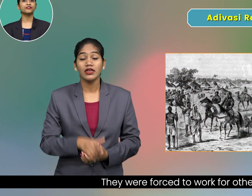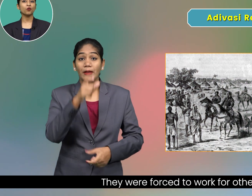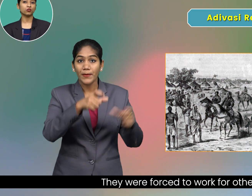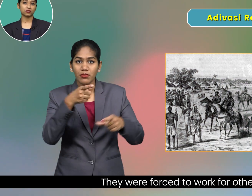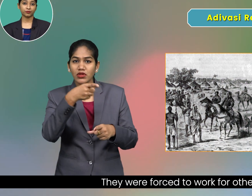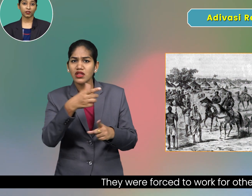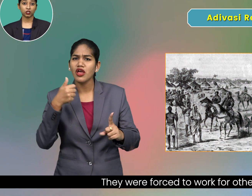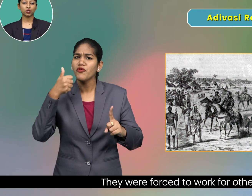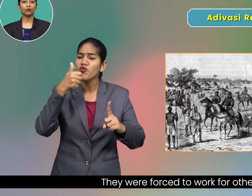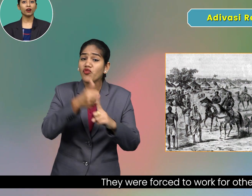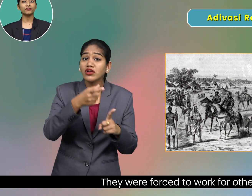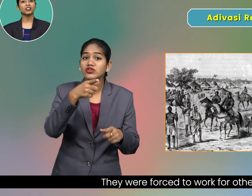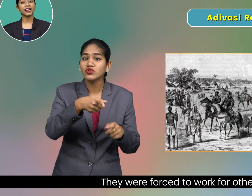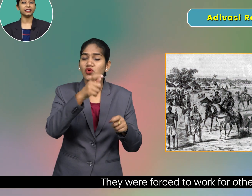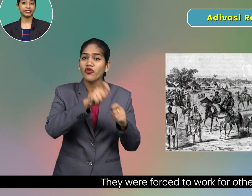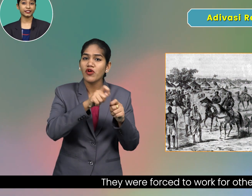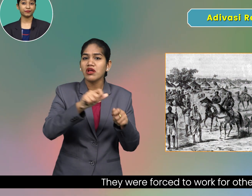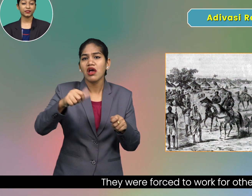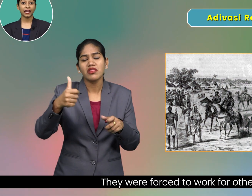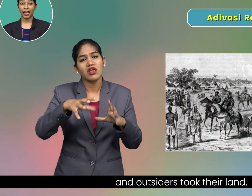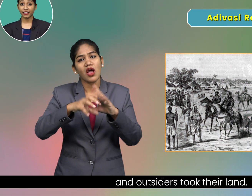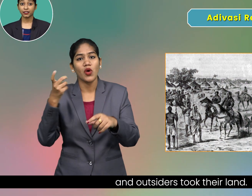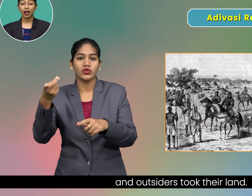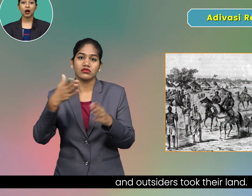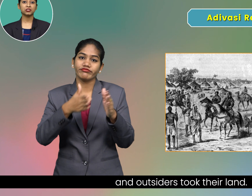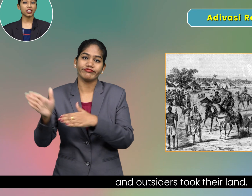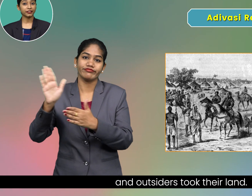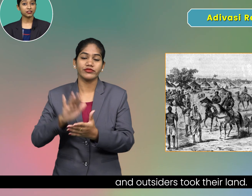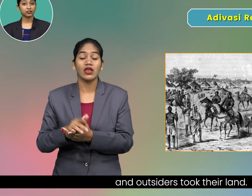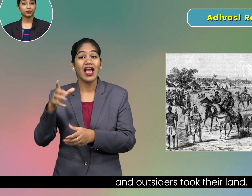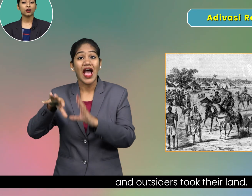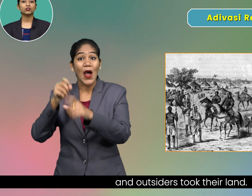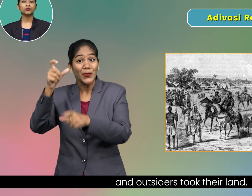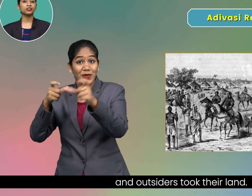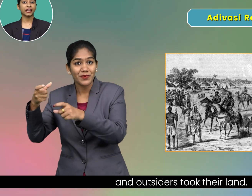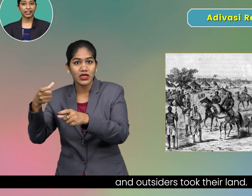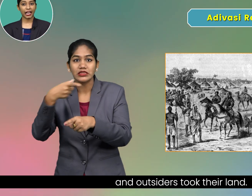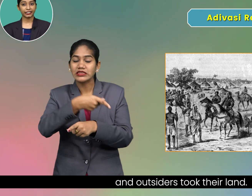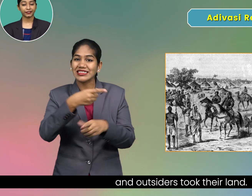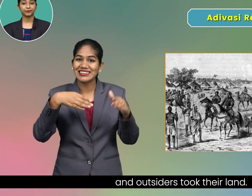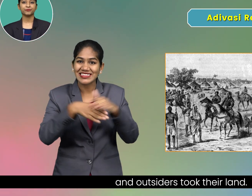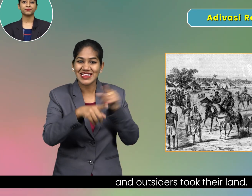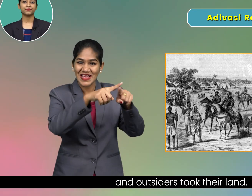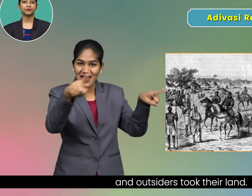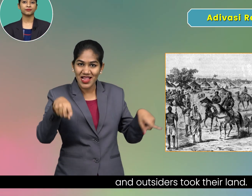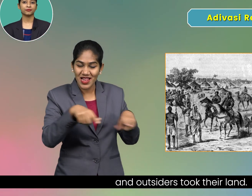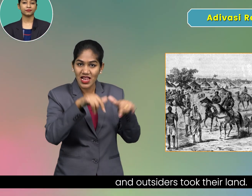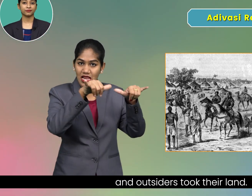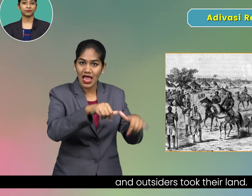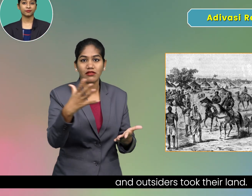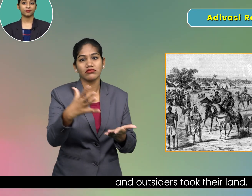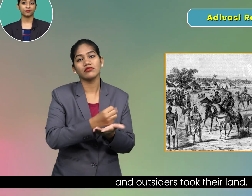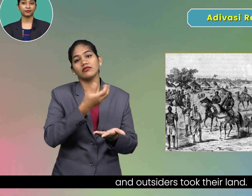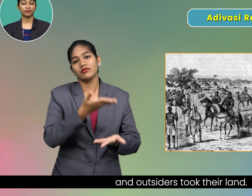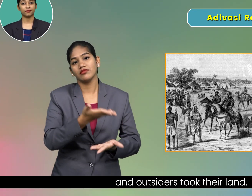They were forced to work for others and outsiders took their land.